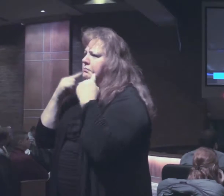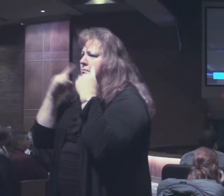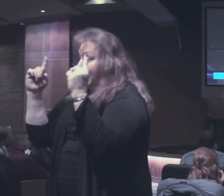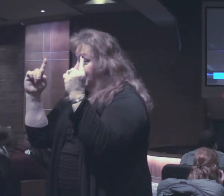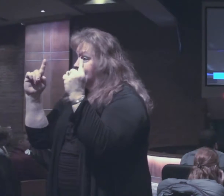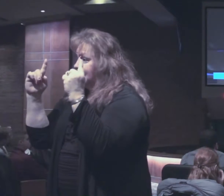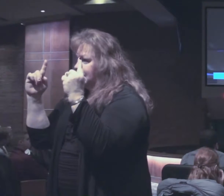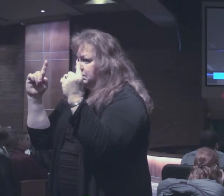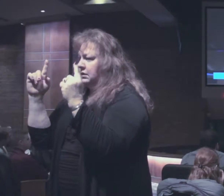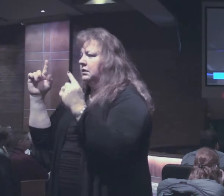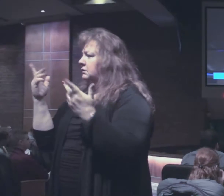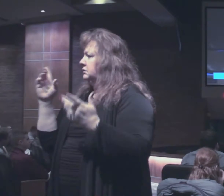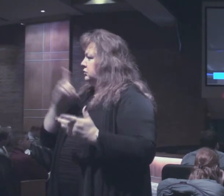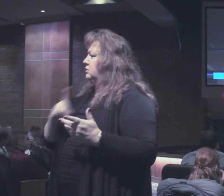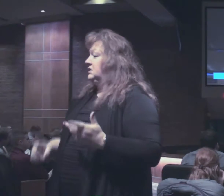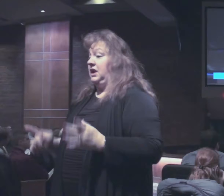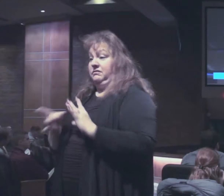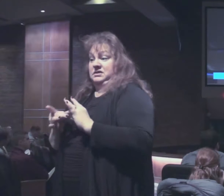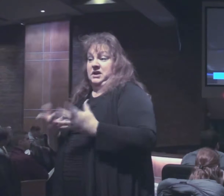David has said.